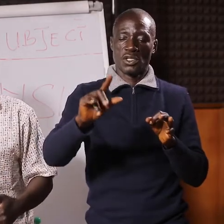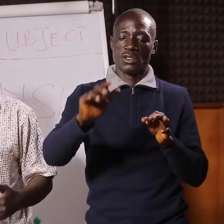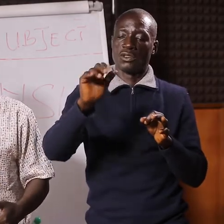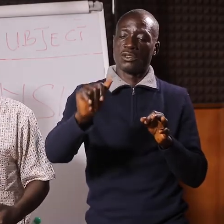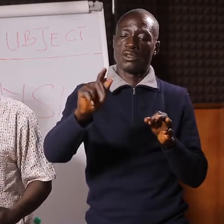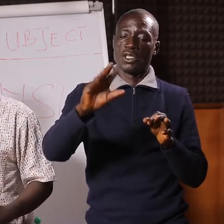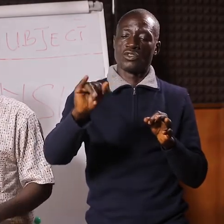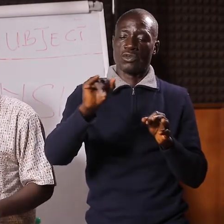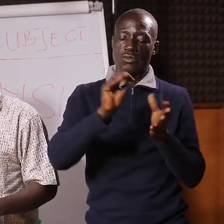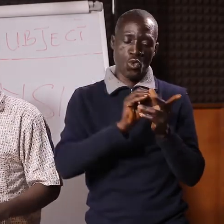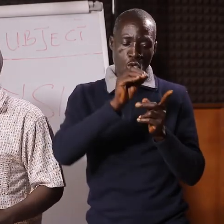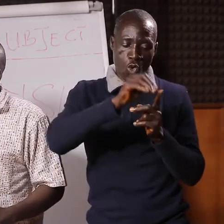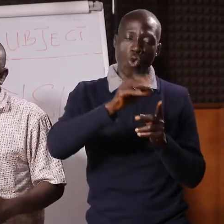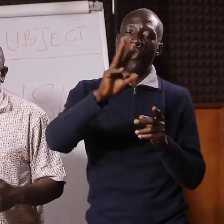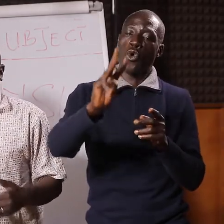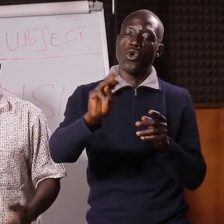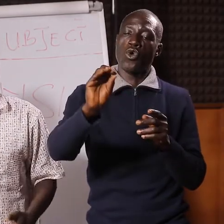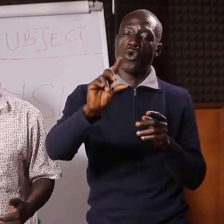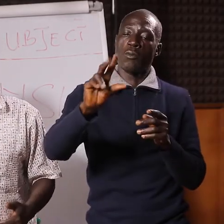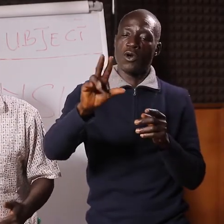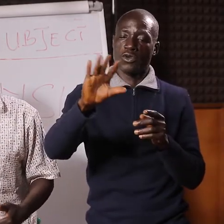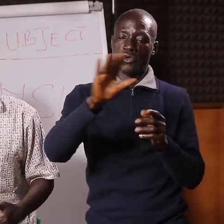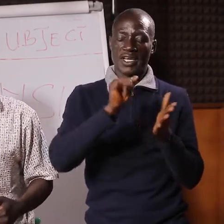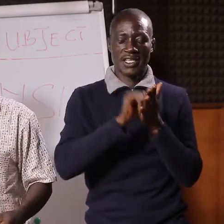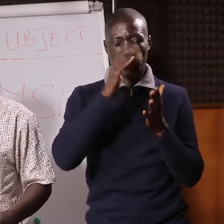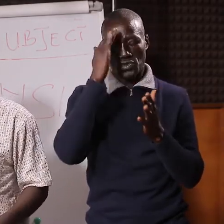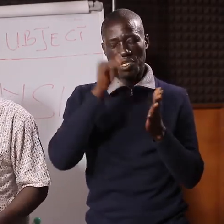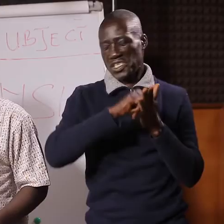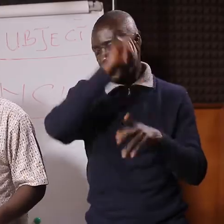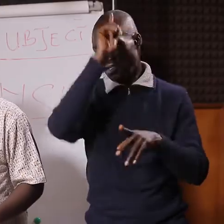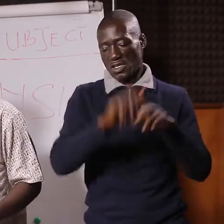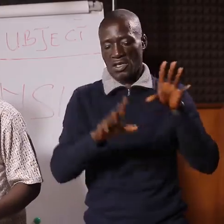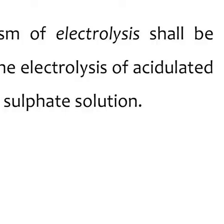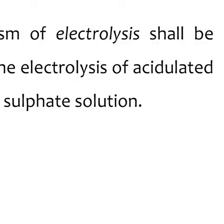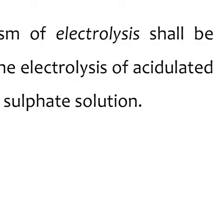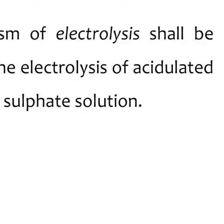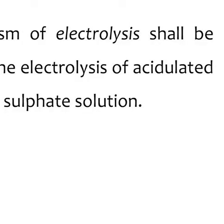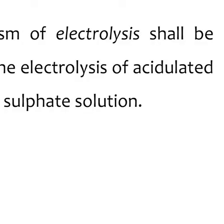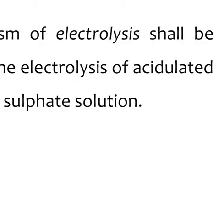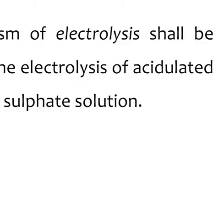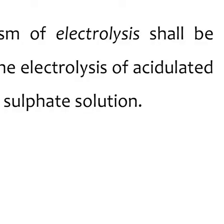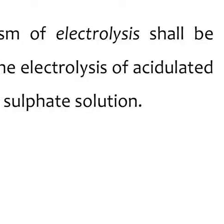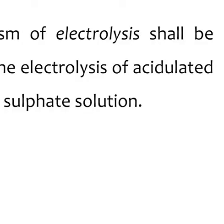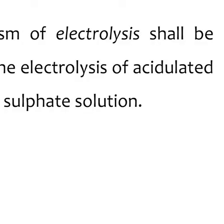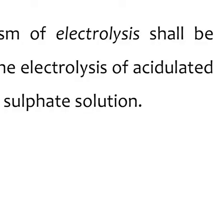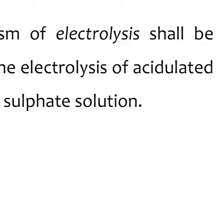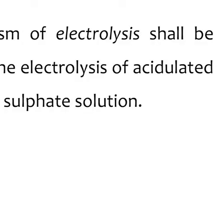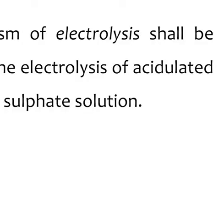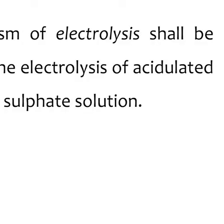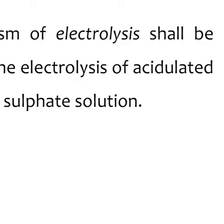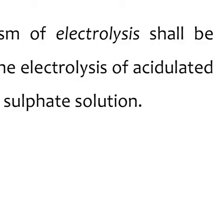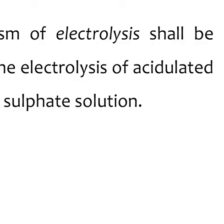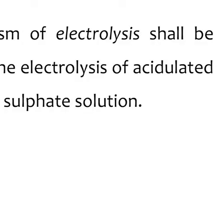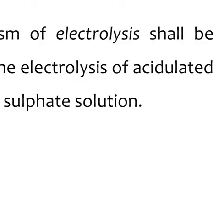atom or molecules. And that is why it cannot conduct electricity. The mechanisms